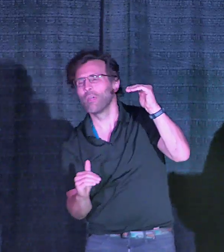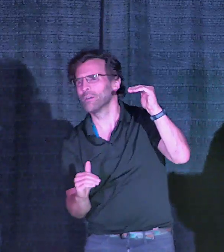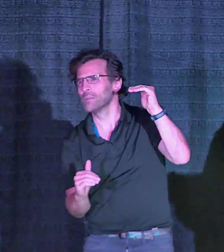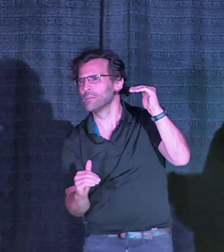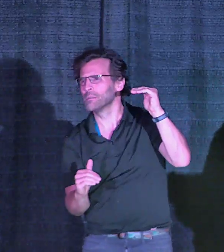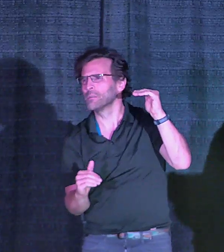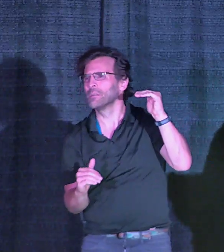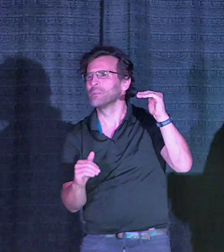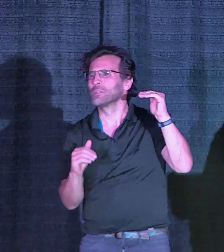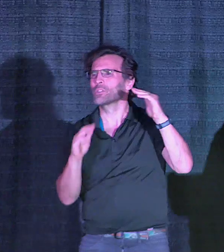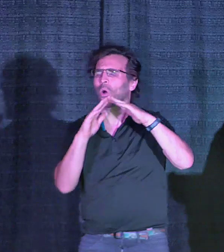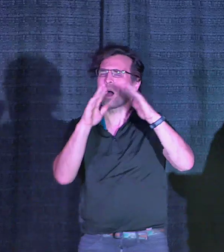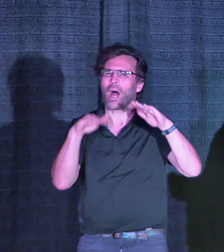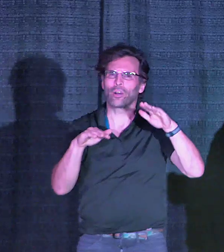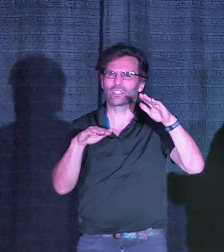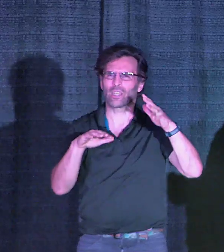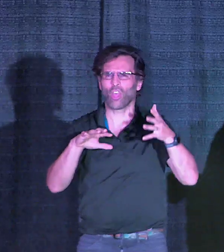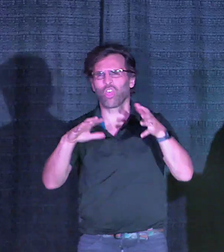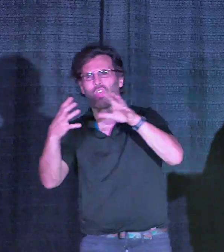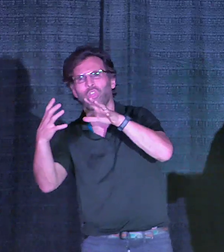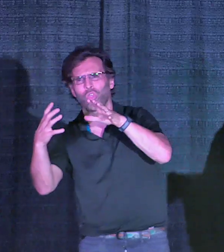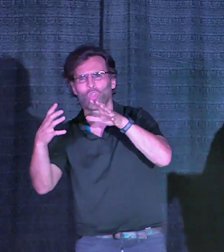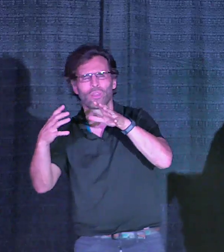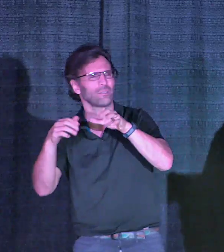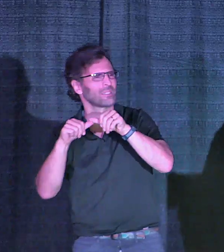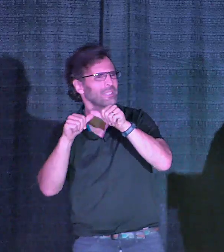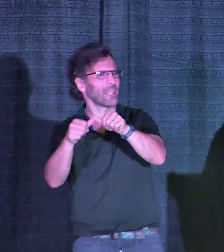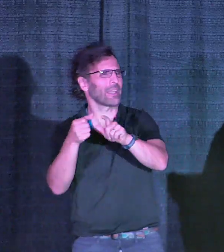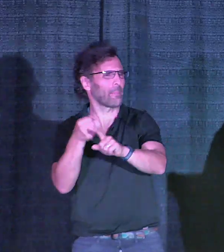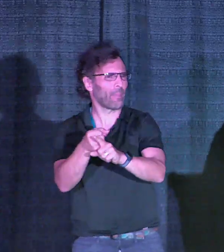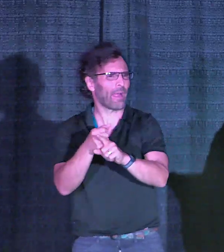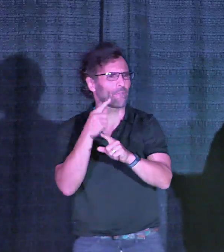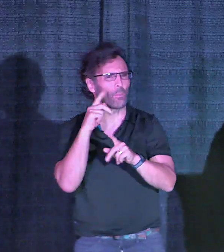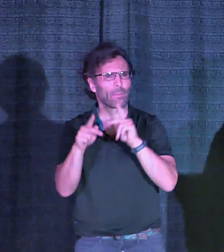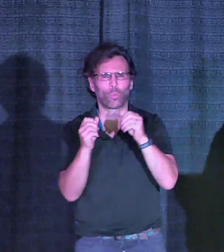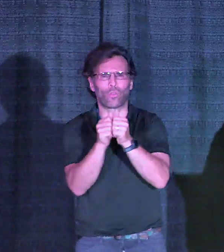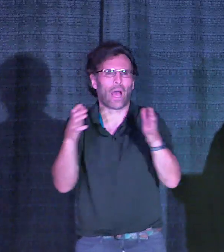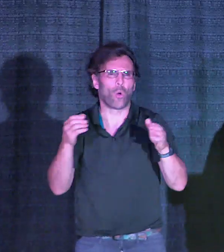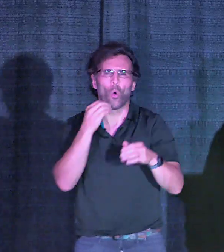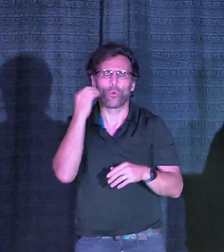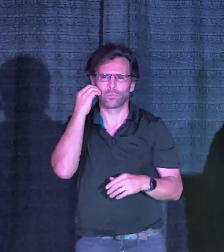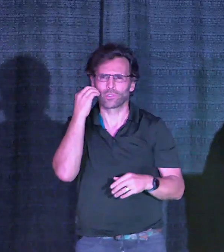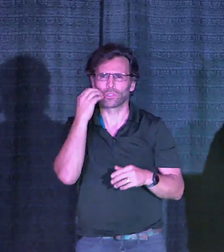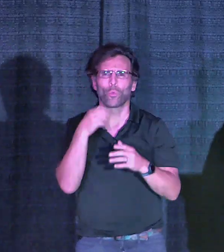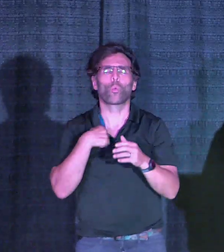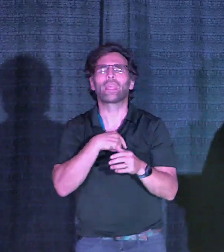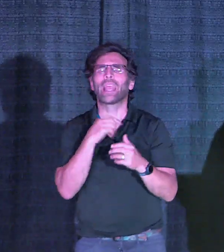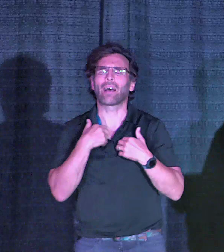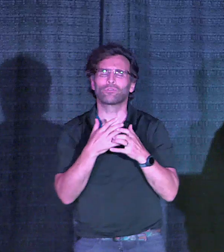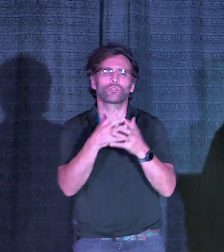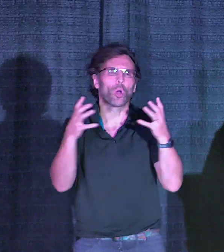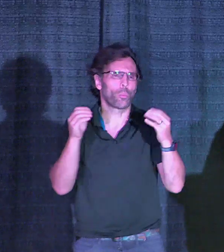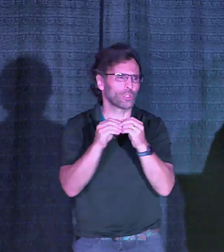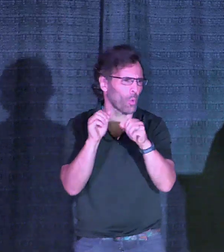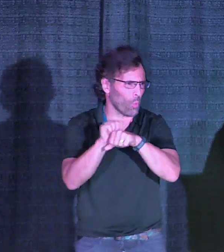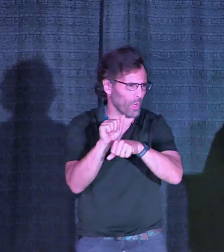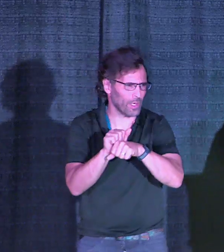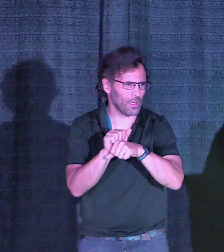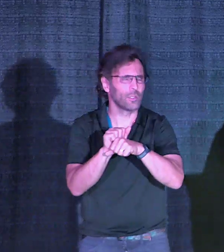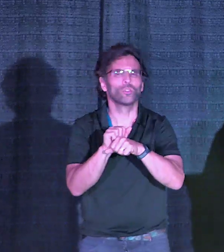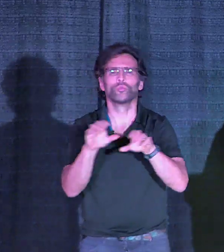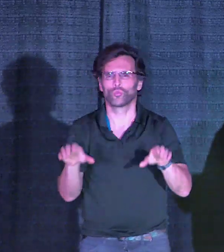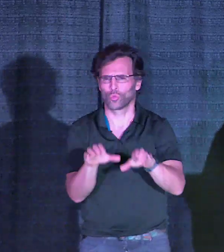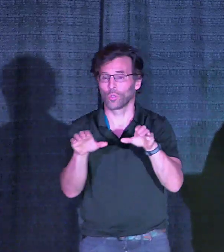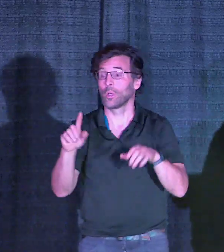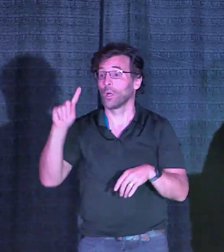define housing instability and homelessness today. We have so much more work to do. The governor and I,